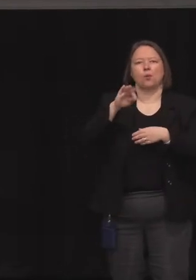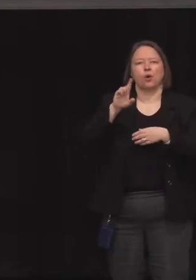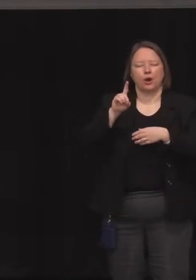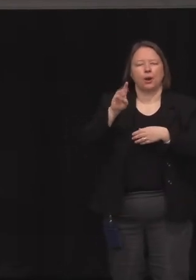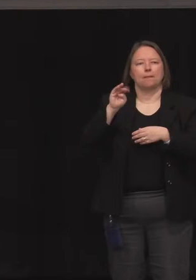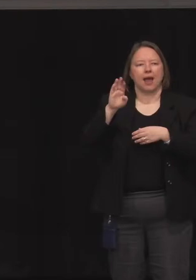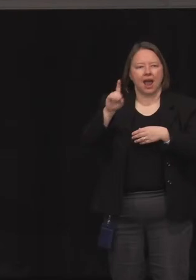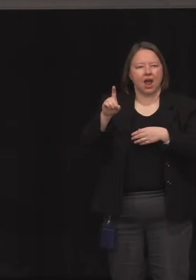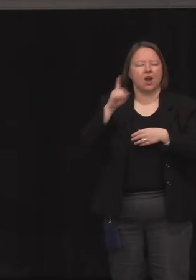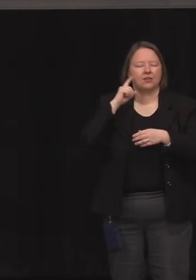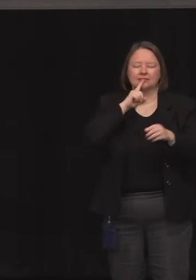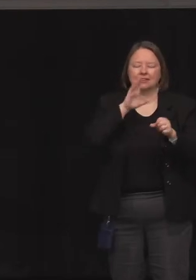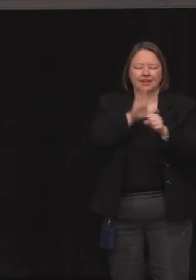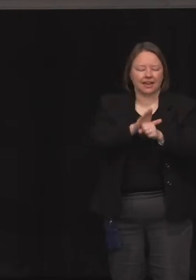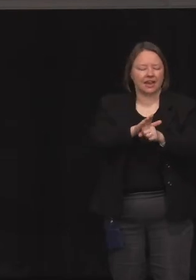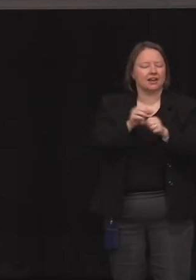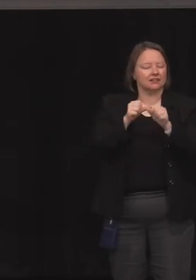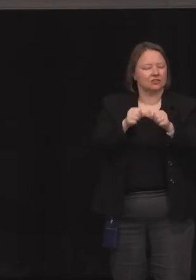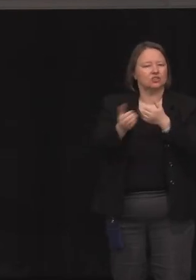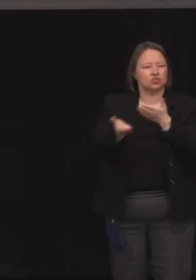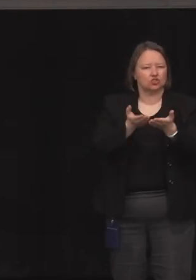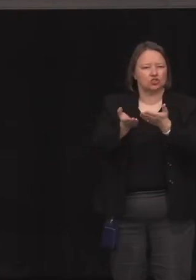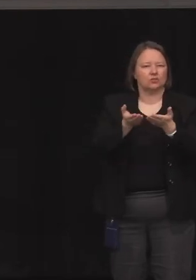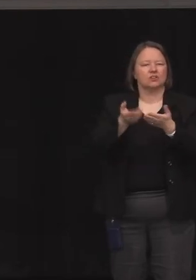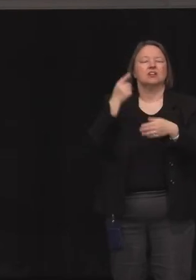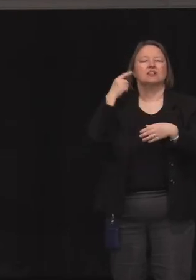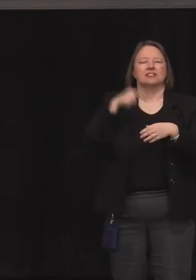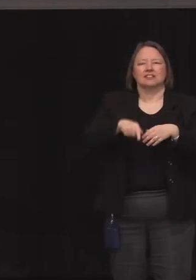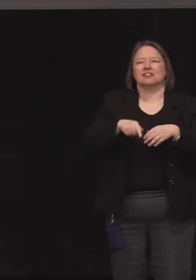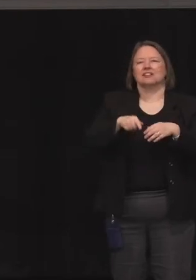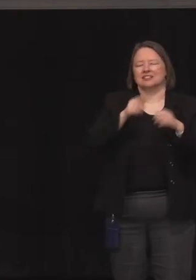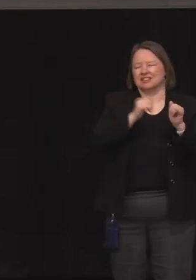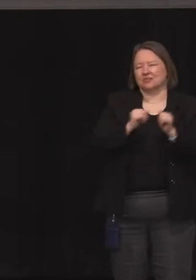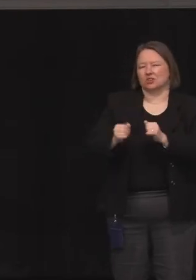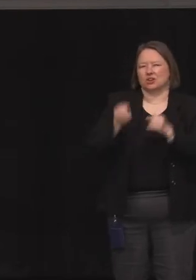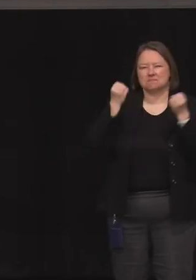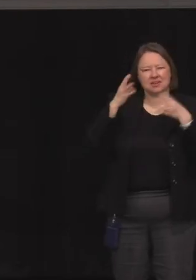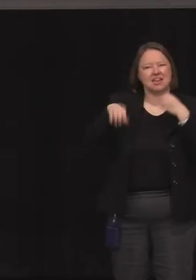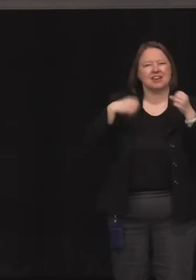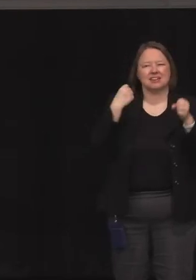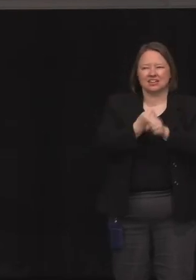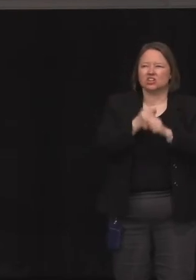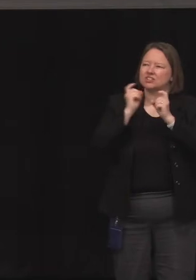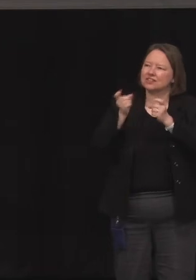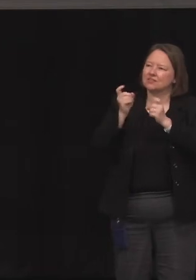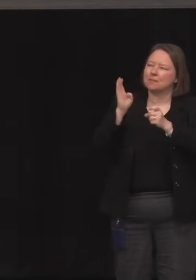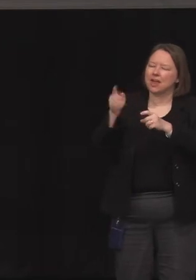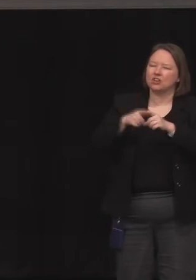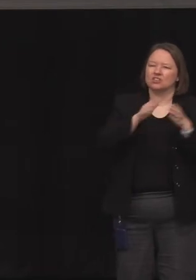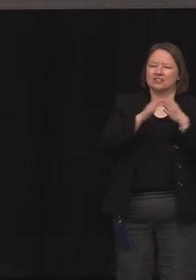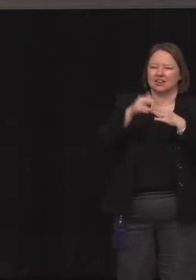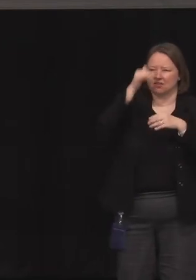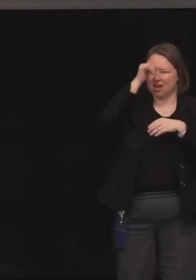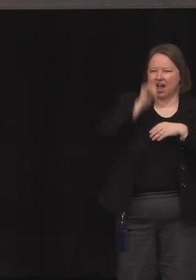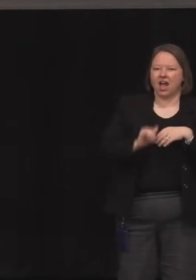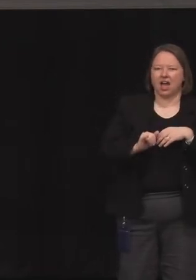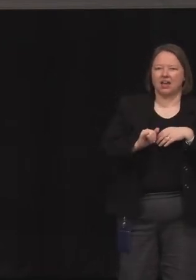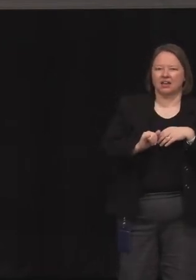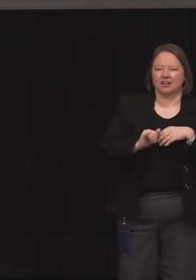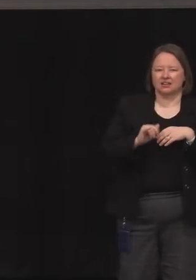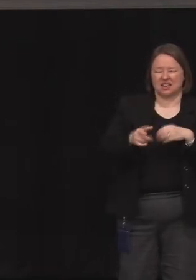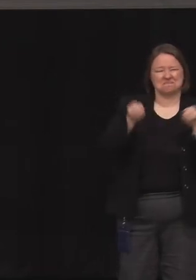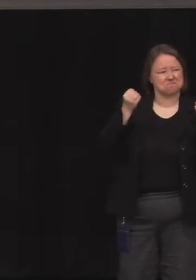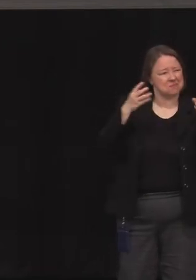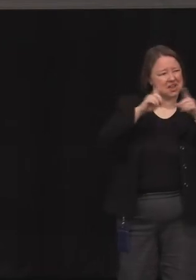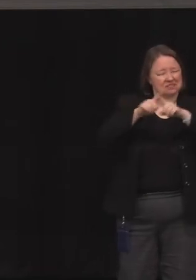of dedicated and continuous service. This individual also has spent many years giving back to the City of Holland in various